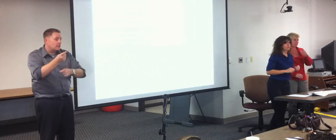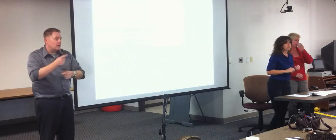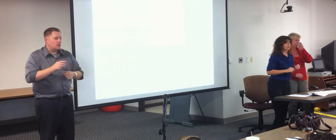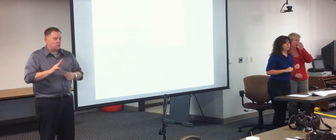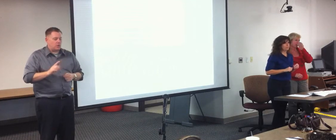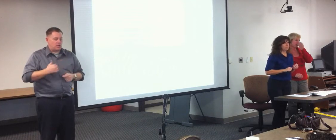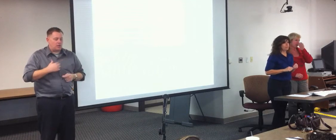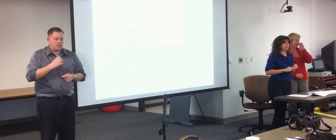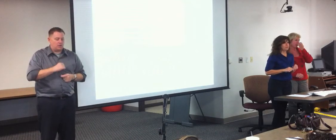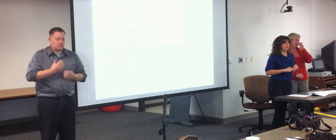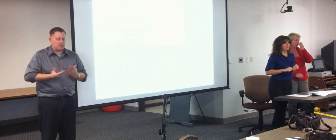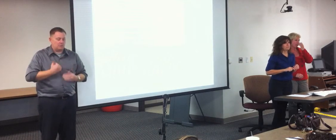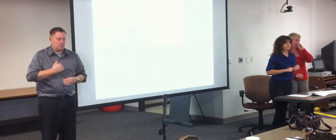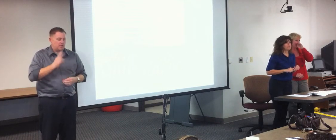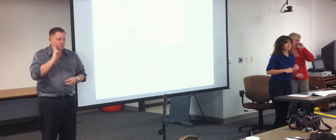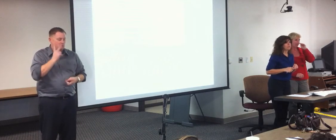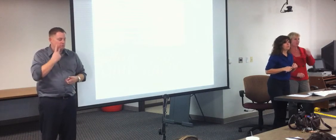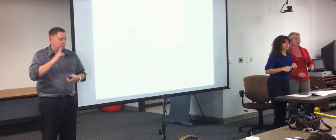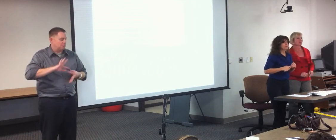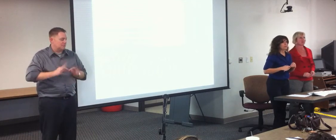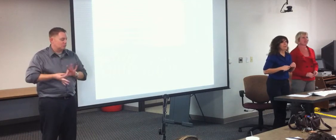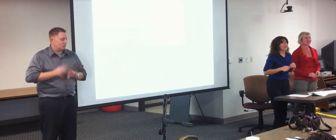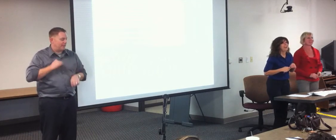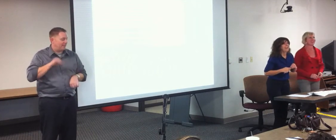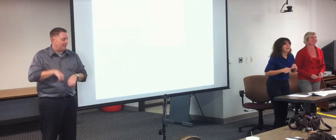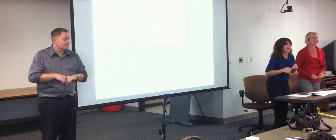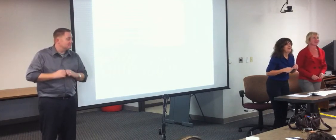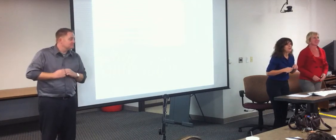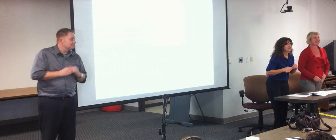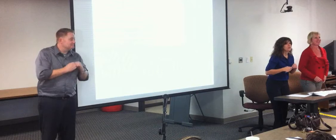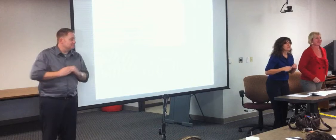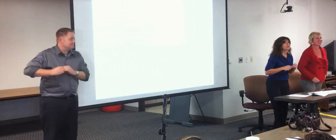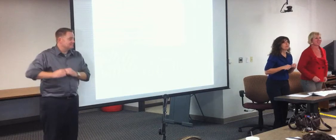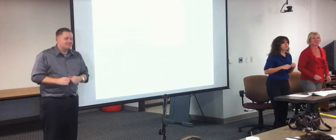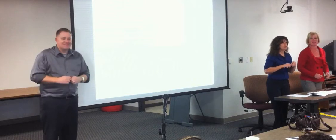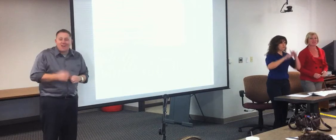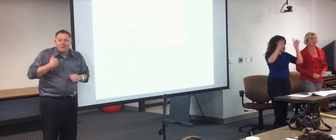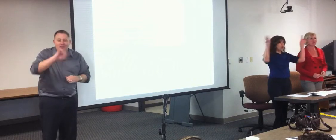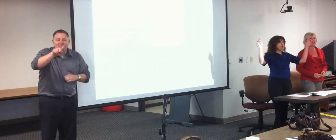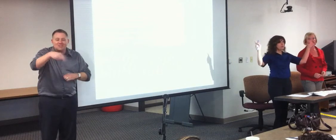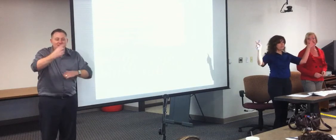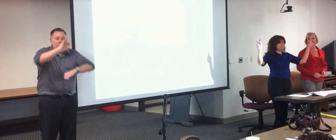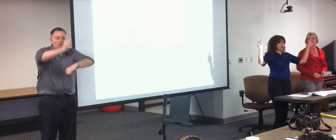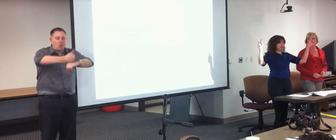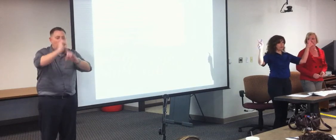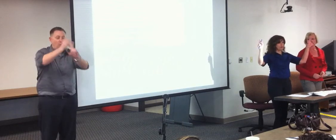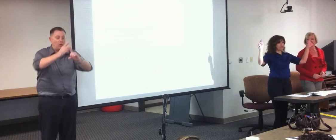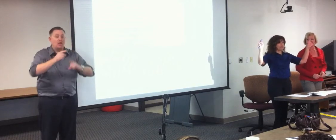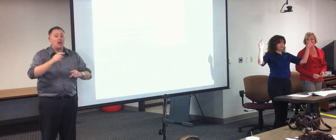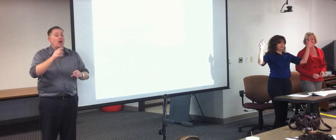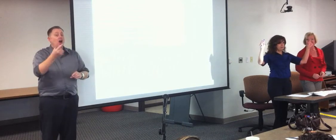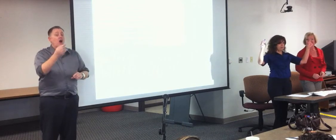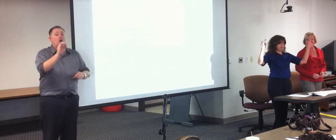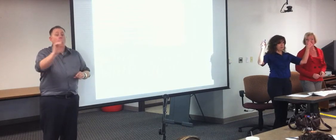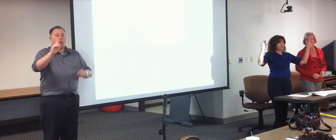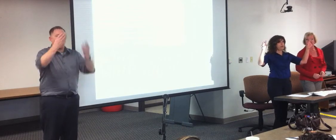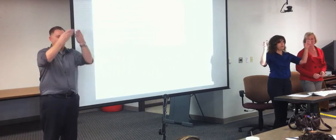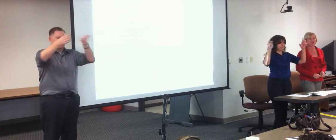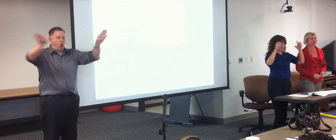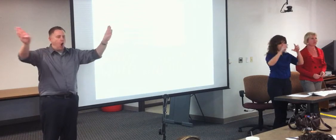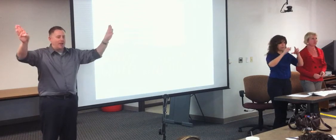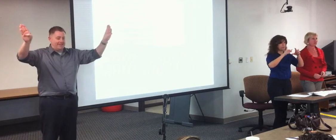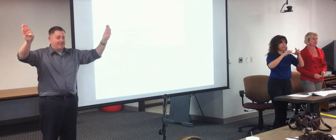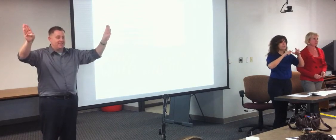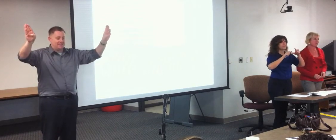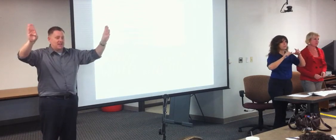Well, I guess maybe we misinterpreted how to do this. We just wrote a goal. So the goal was the broader one? Yeah.